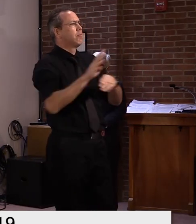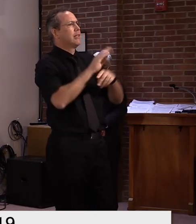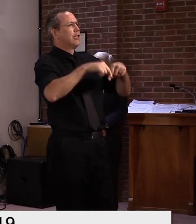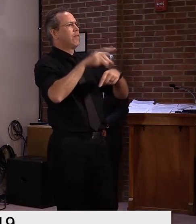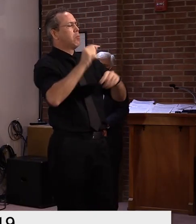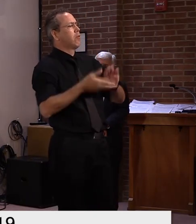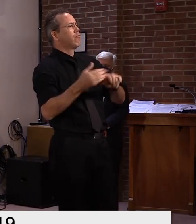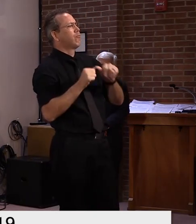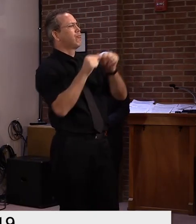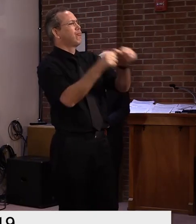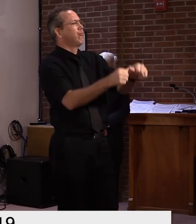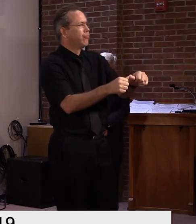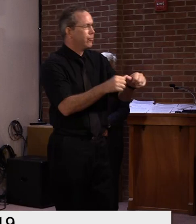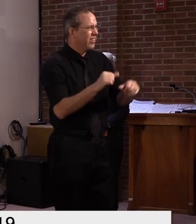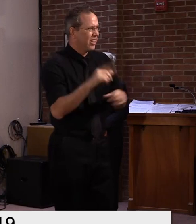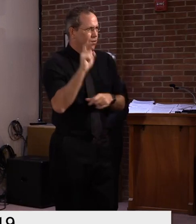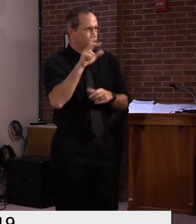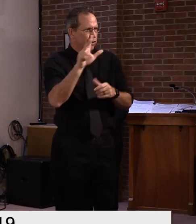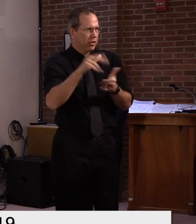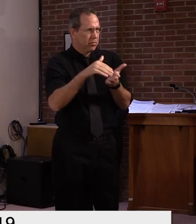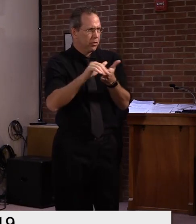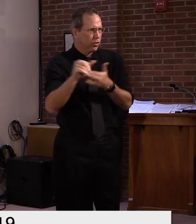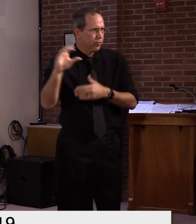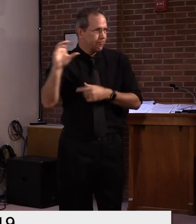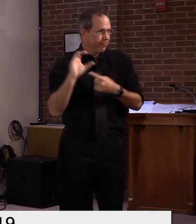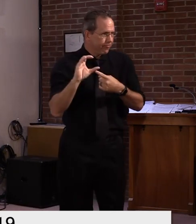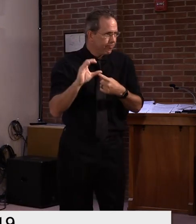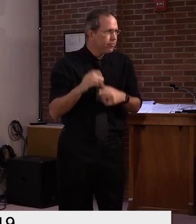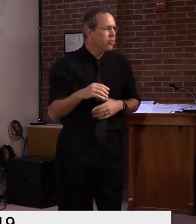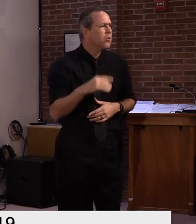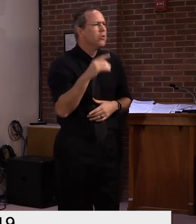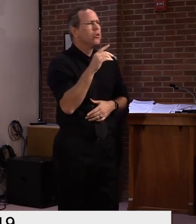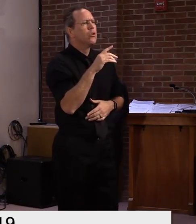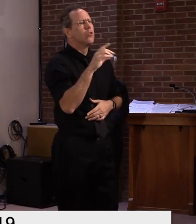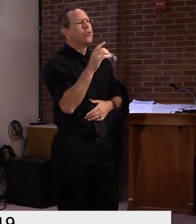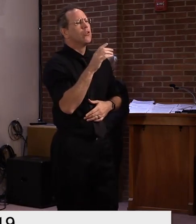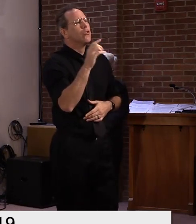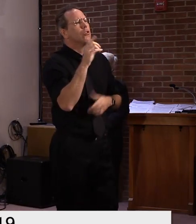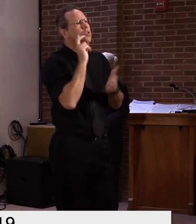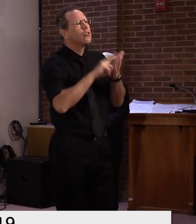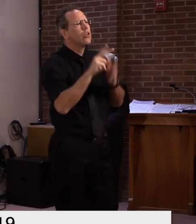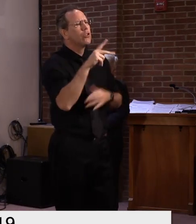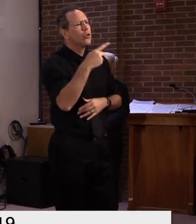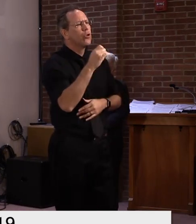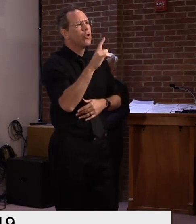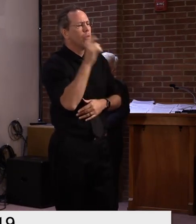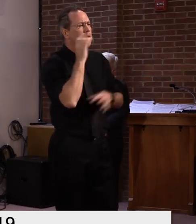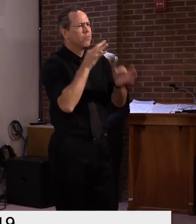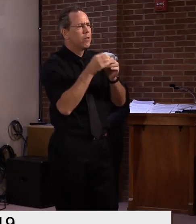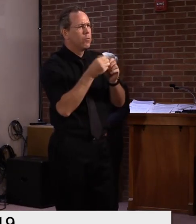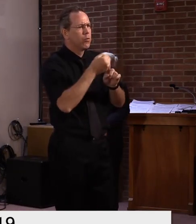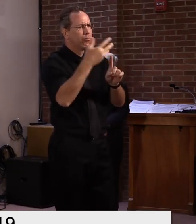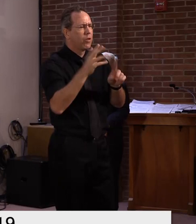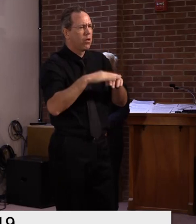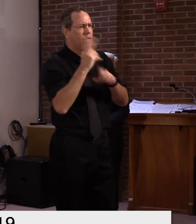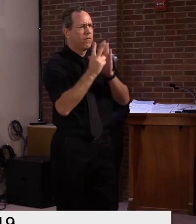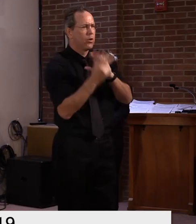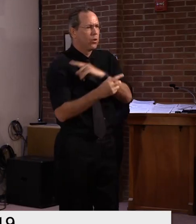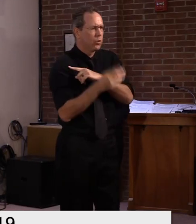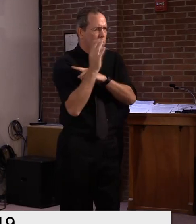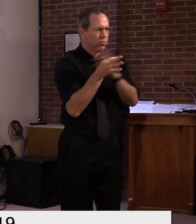detail in a moment, but before I turn it over to her, I just want to make a couple of points, or reiterate a couple of